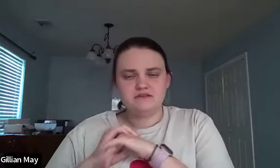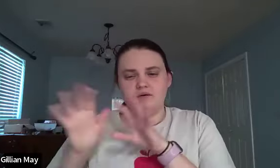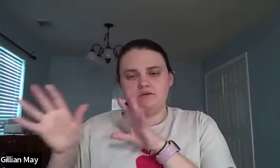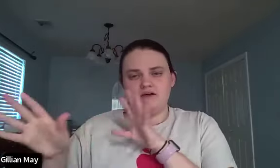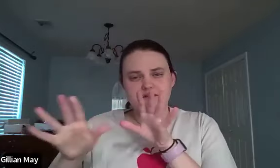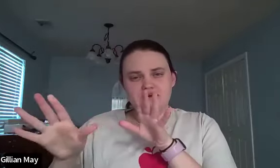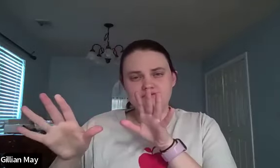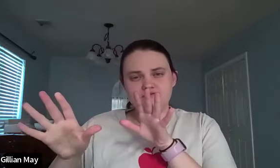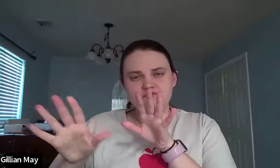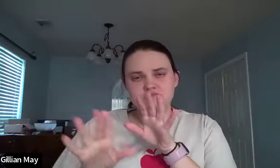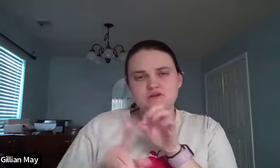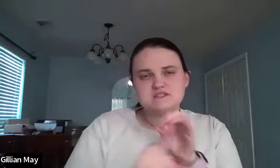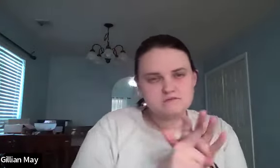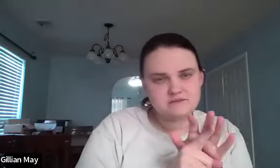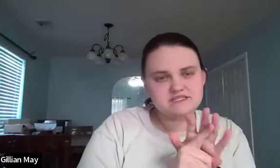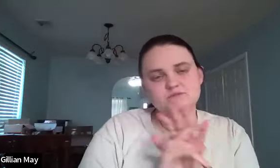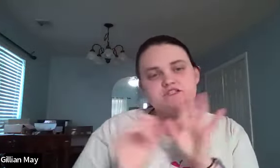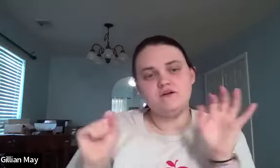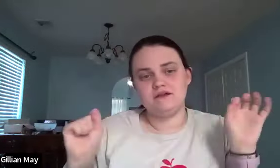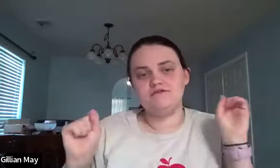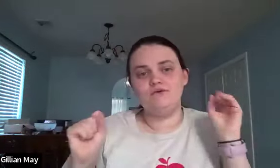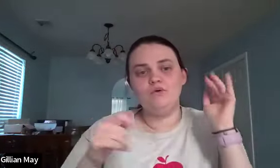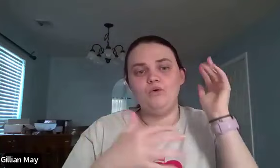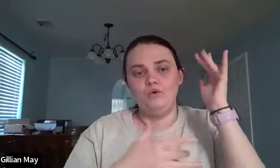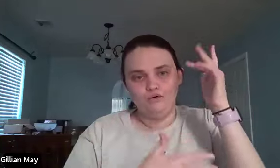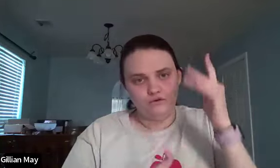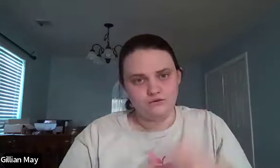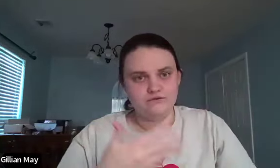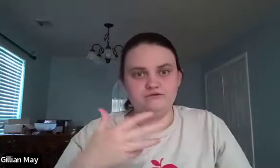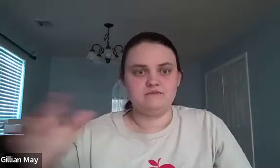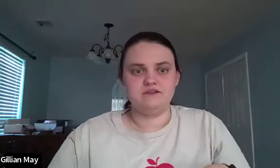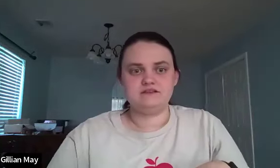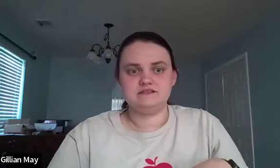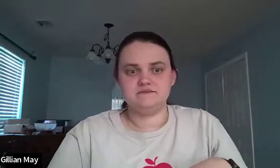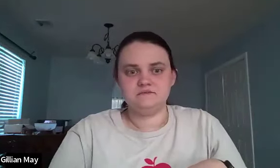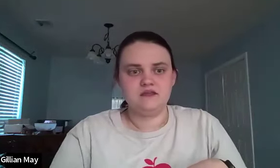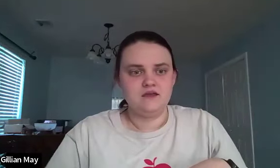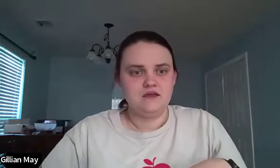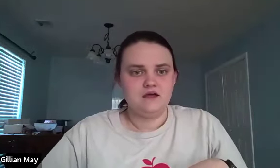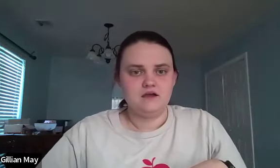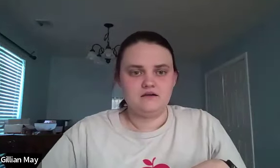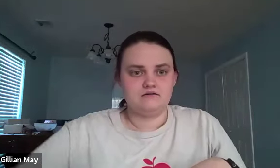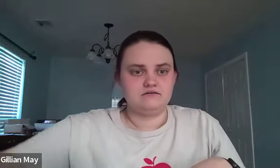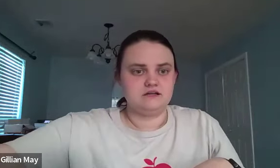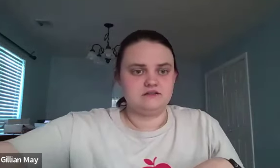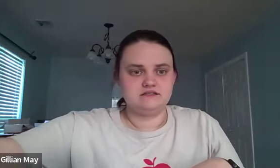that way we have enough, some family signs, but it's not like a full family list. All right, let's